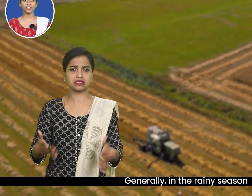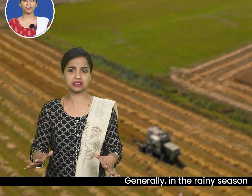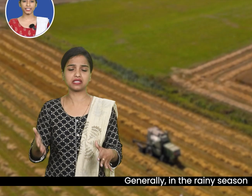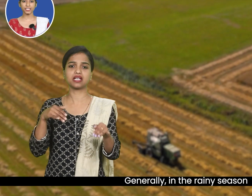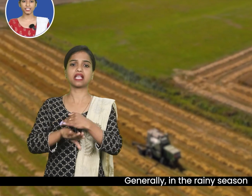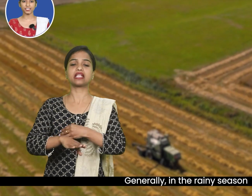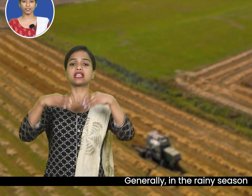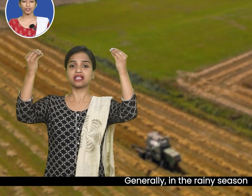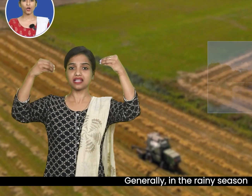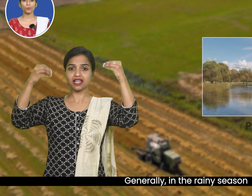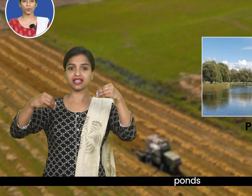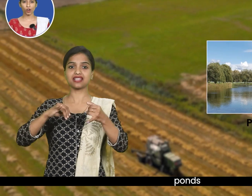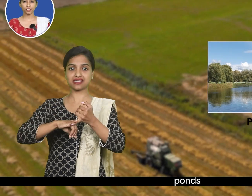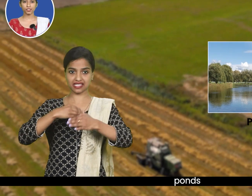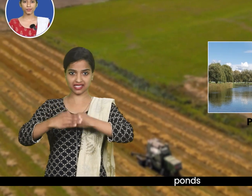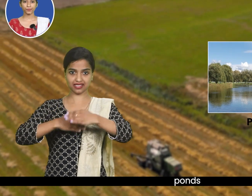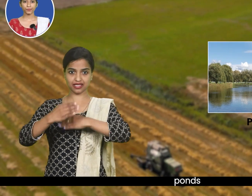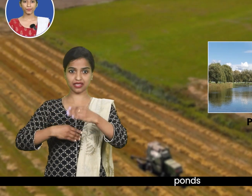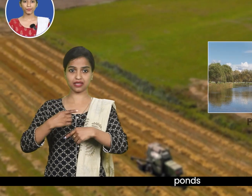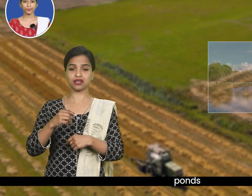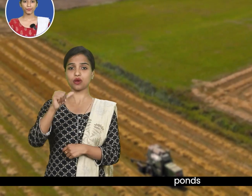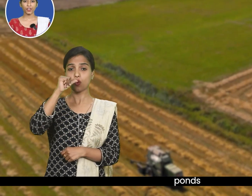Generally, in the rainy season, ponds,